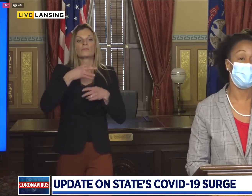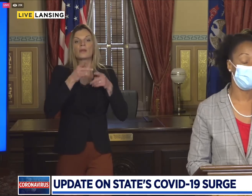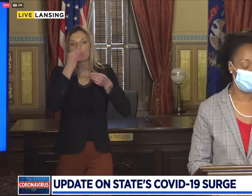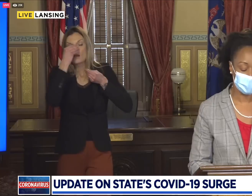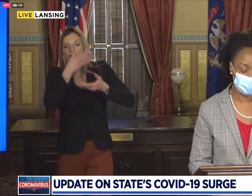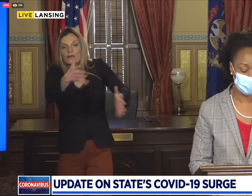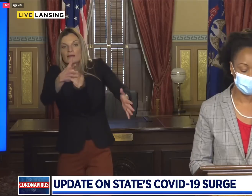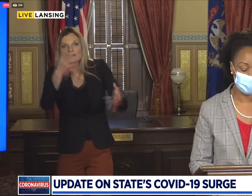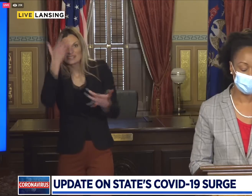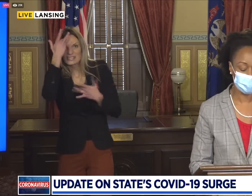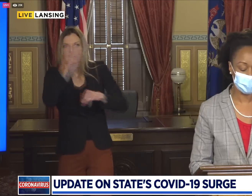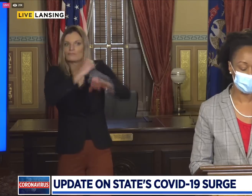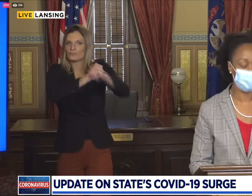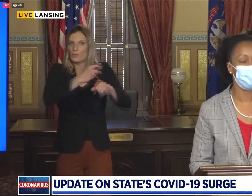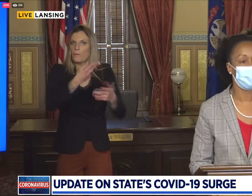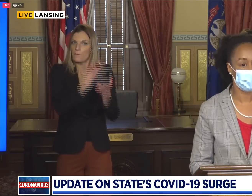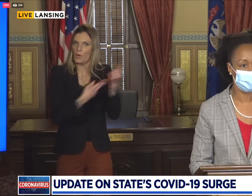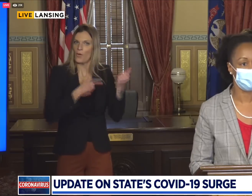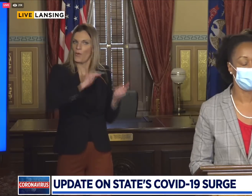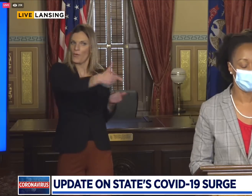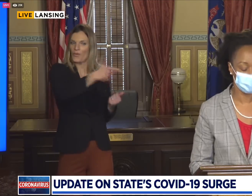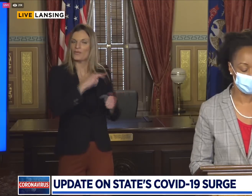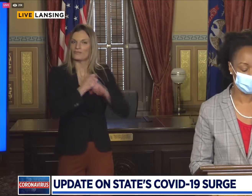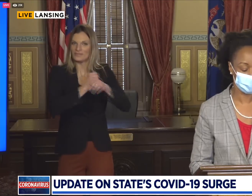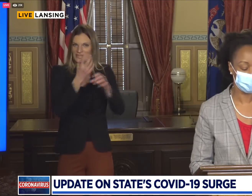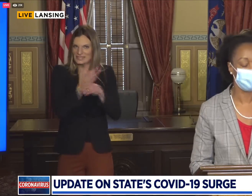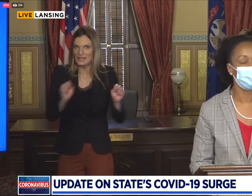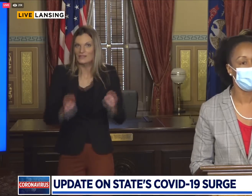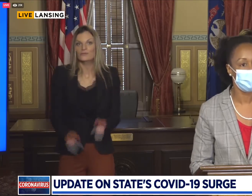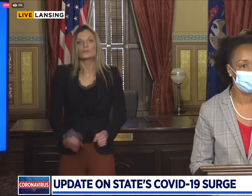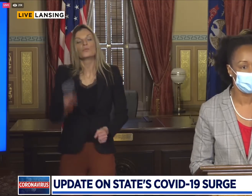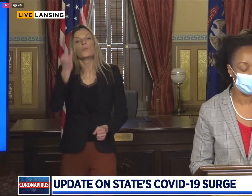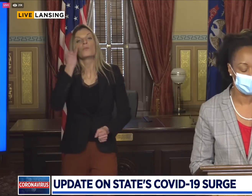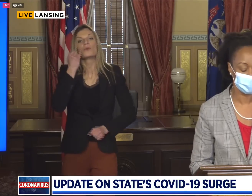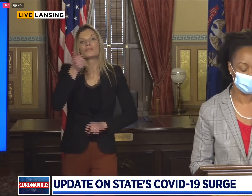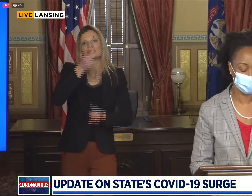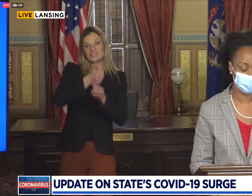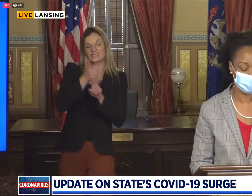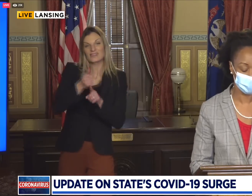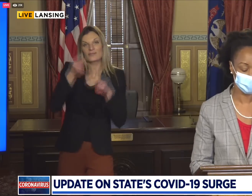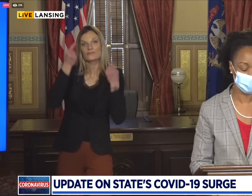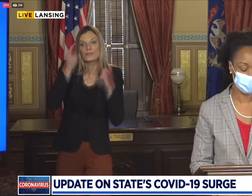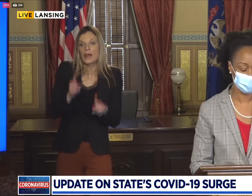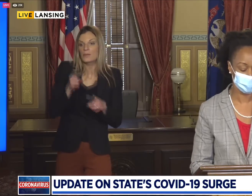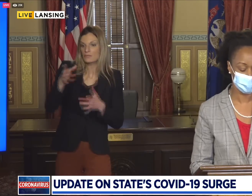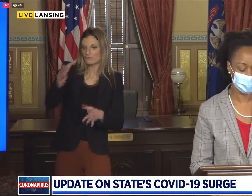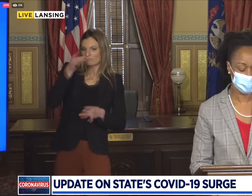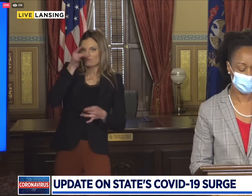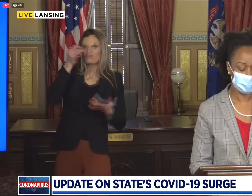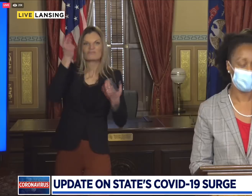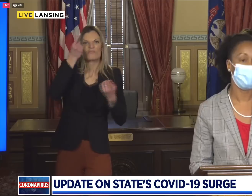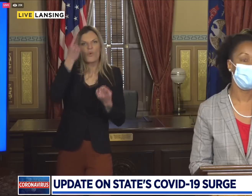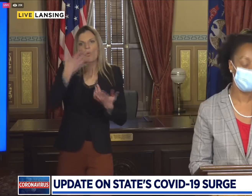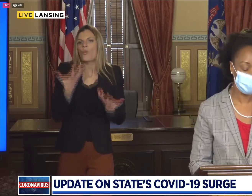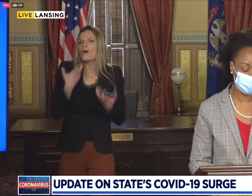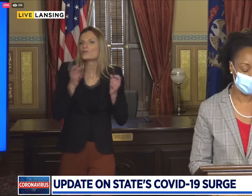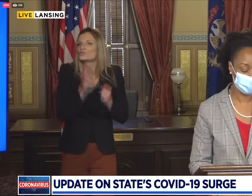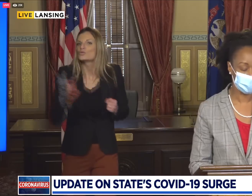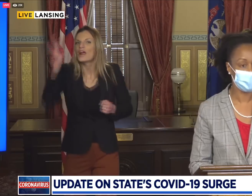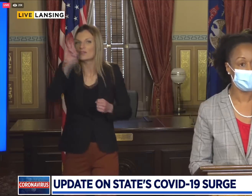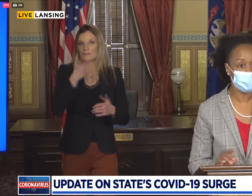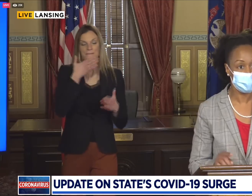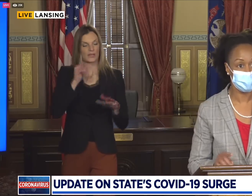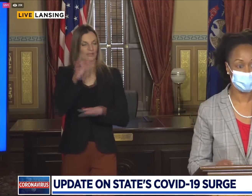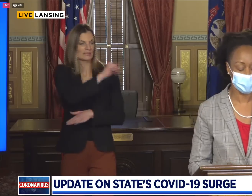You should also not be leaving your home unless you absolutely must for 14 days before you intend to travel. And when you do